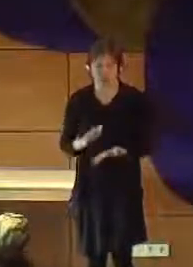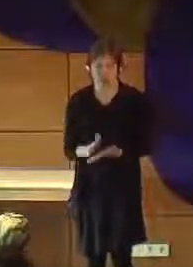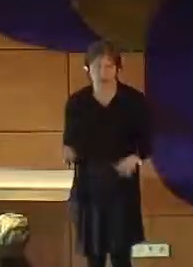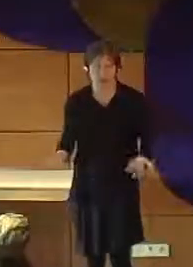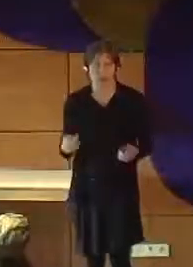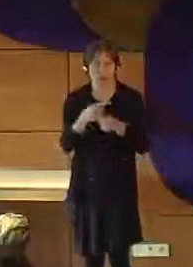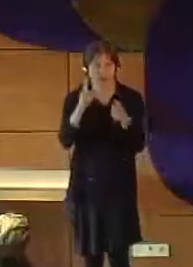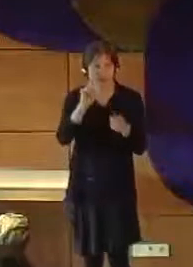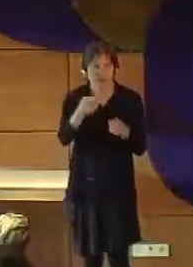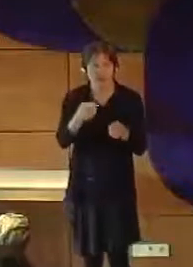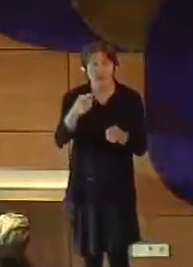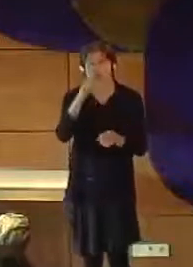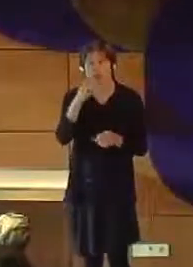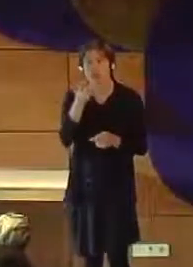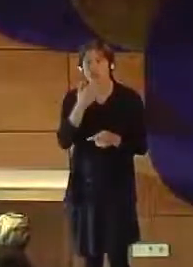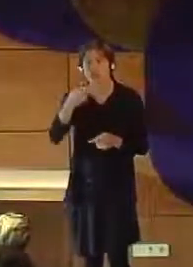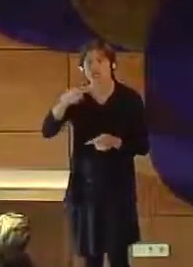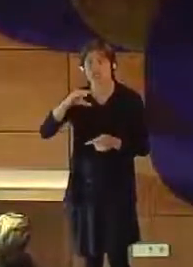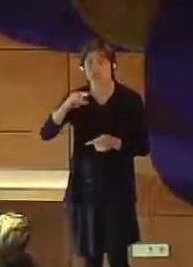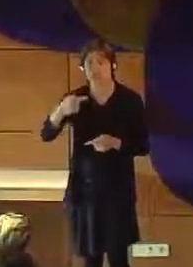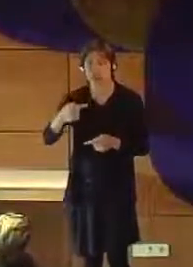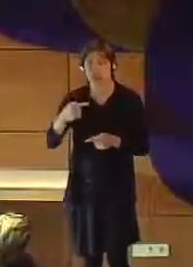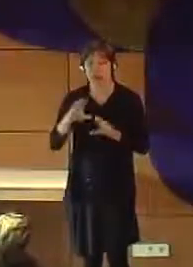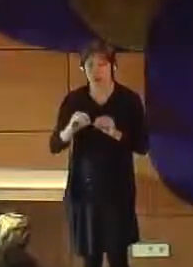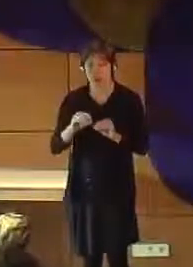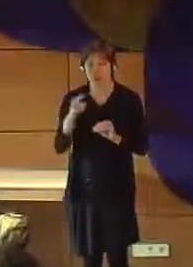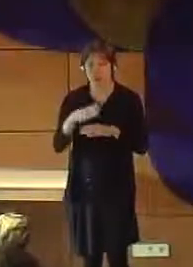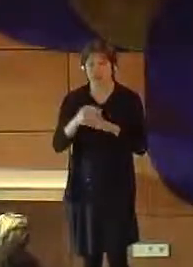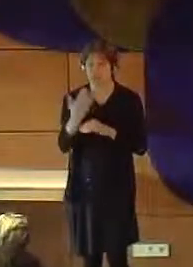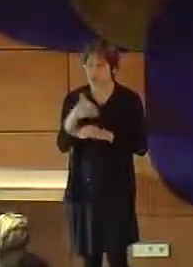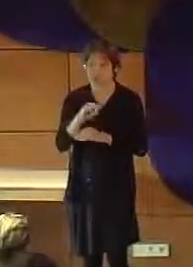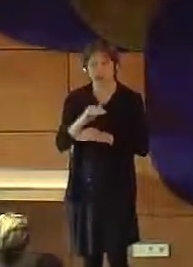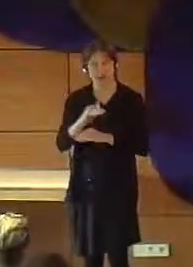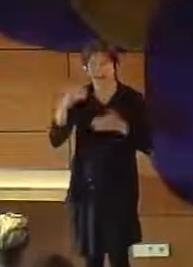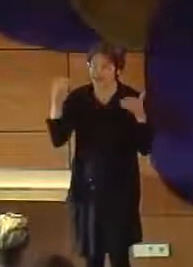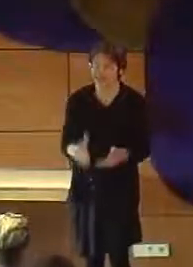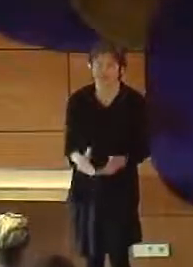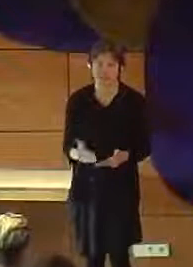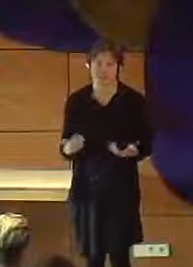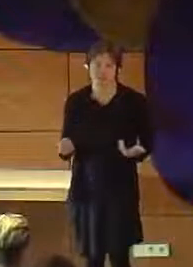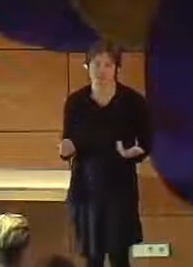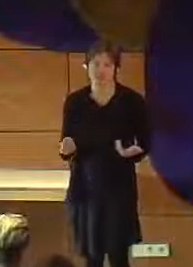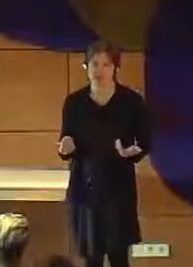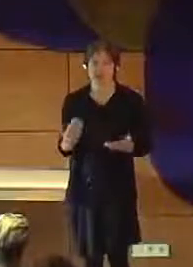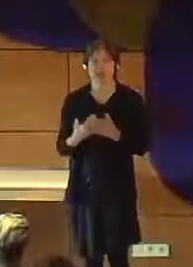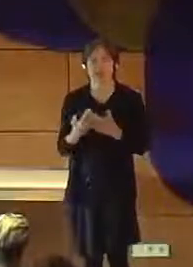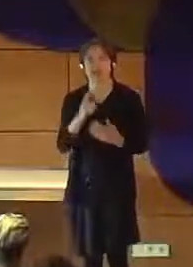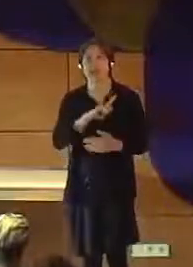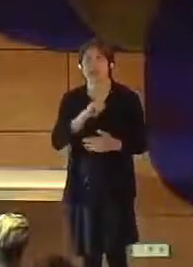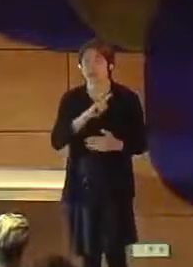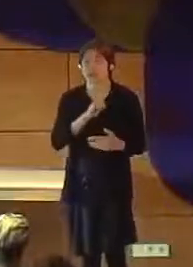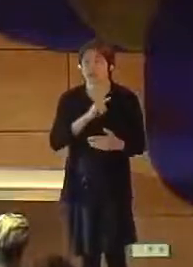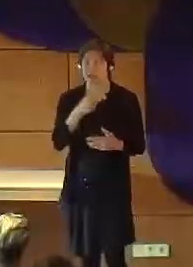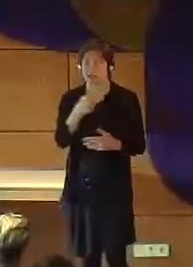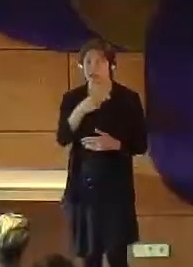much more intensive program. And so I've moved away from giving HCG. In fact, one of my first